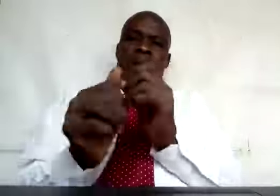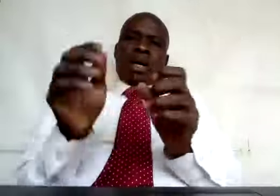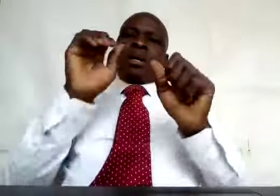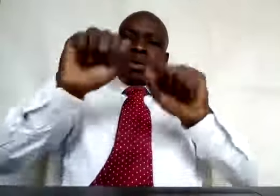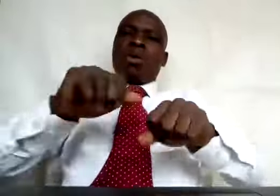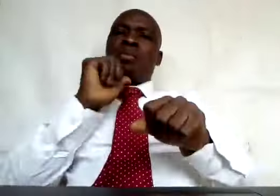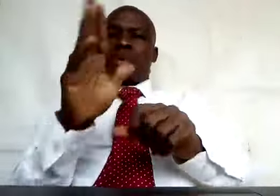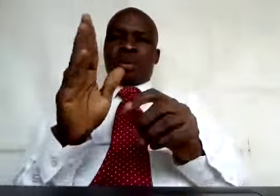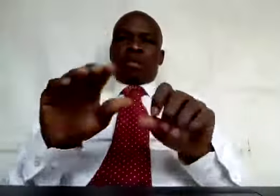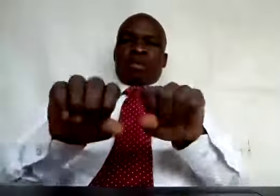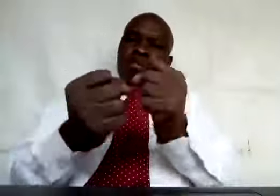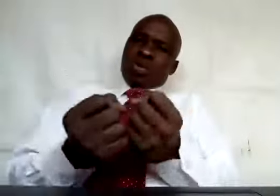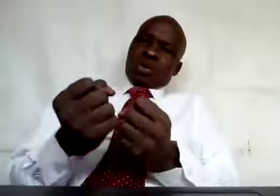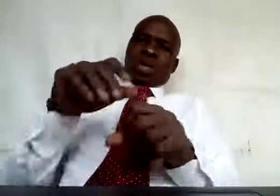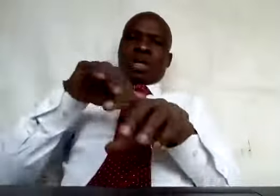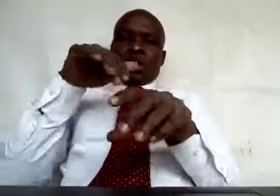down into simpler units.